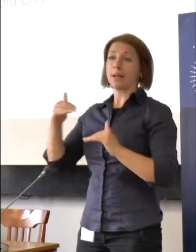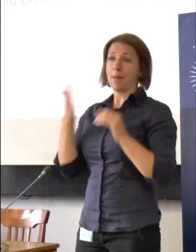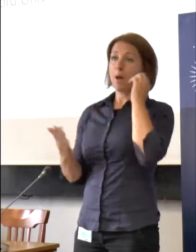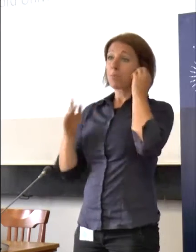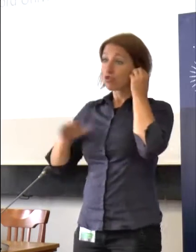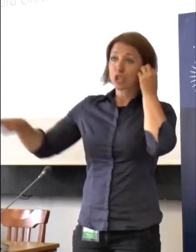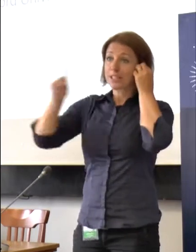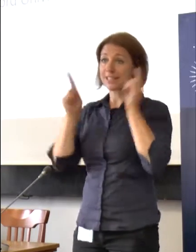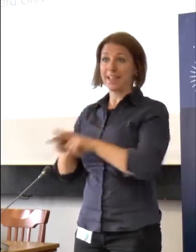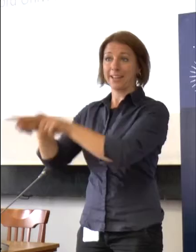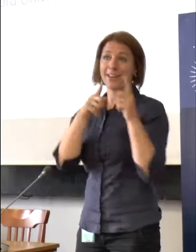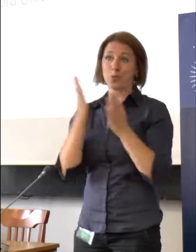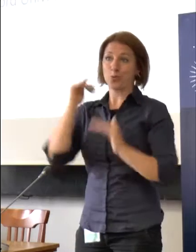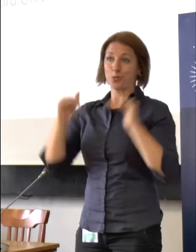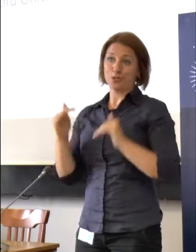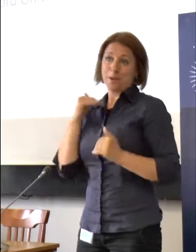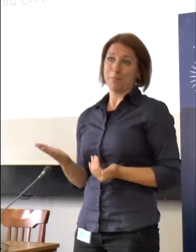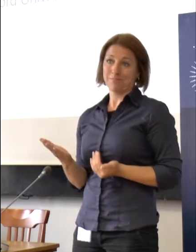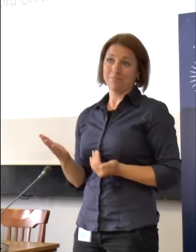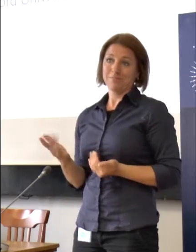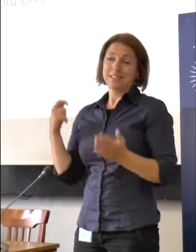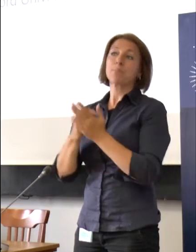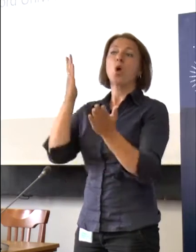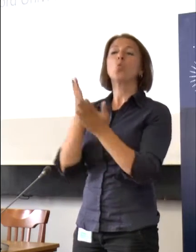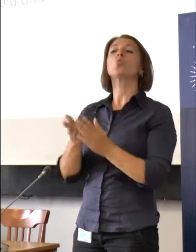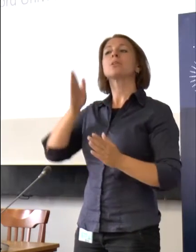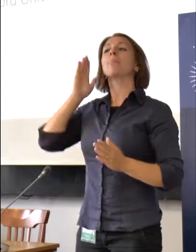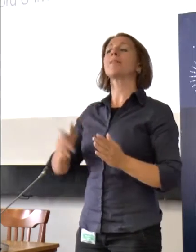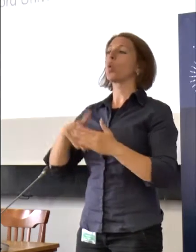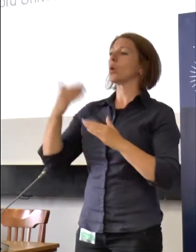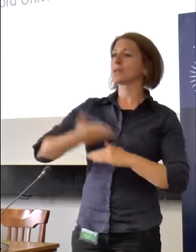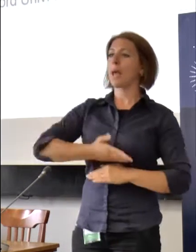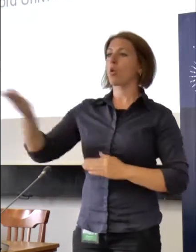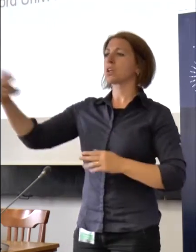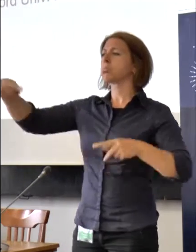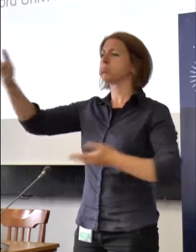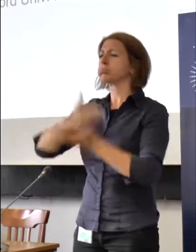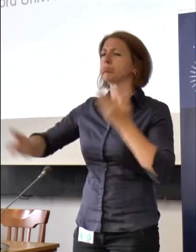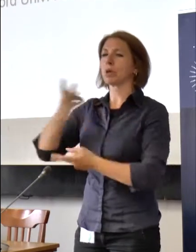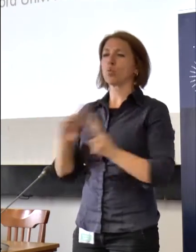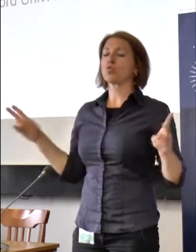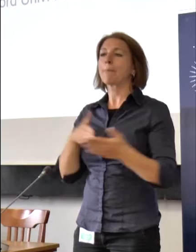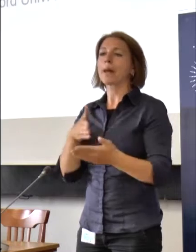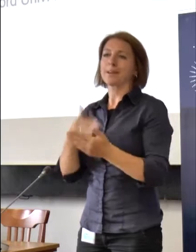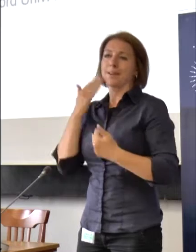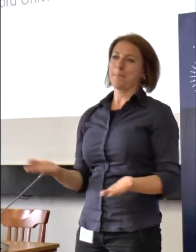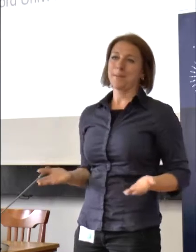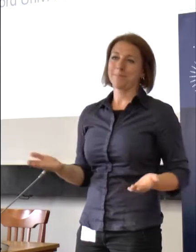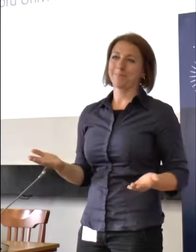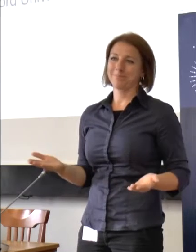real democratic kind of thing to be able to speak English. So, of